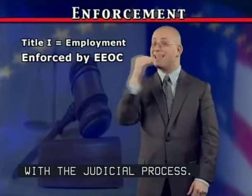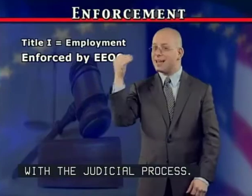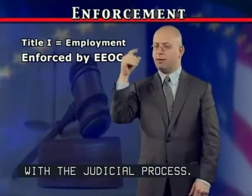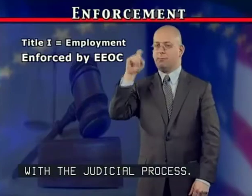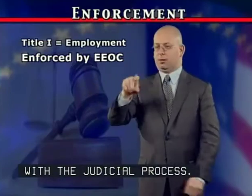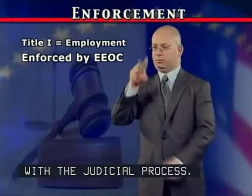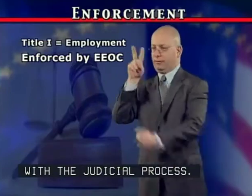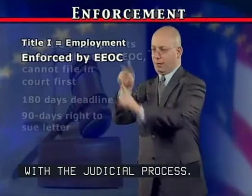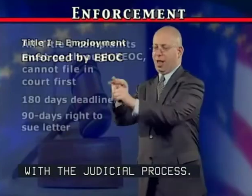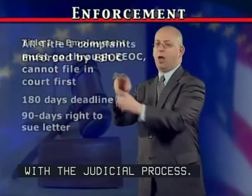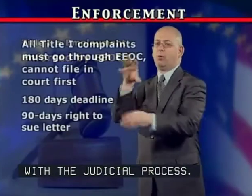judicial process.